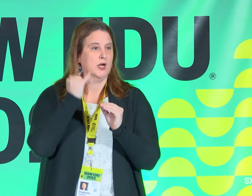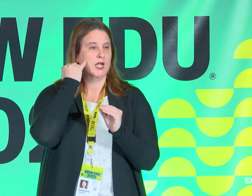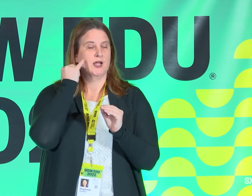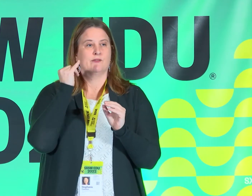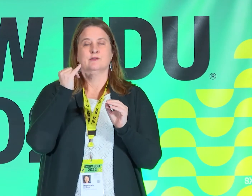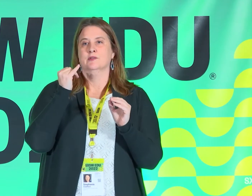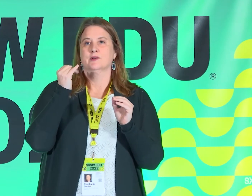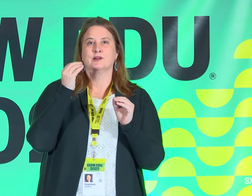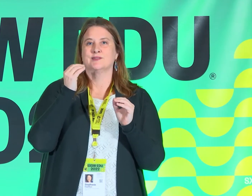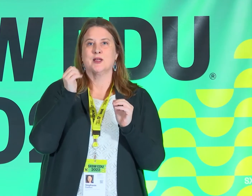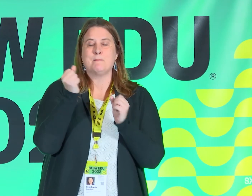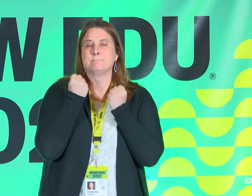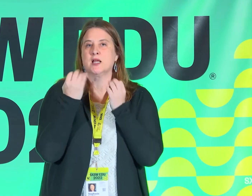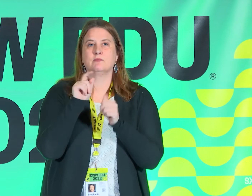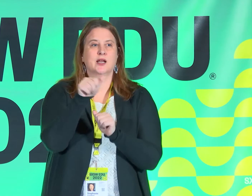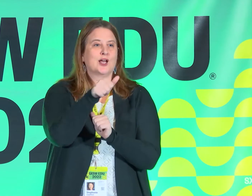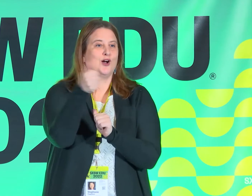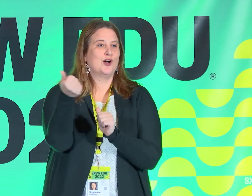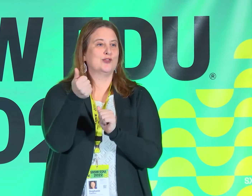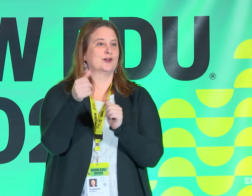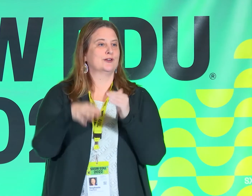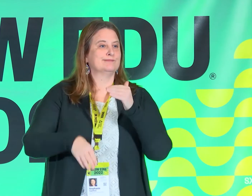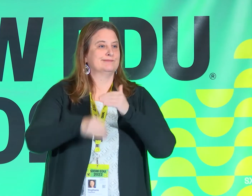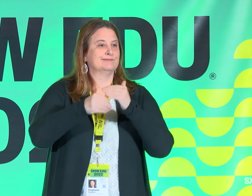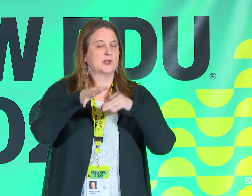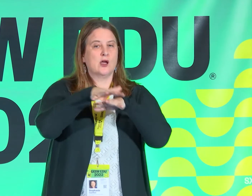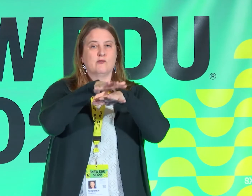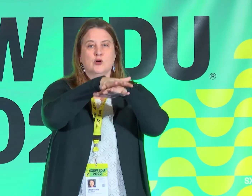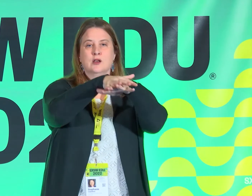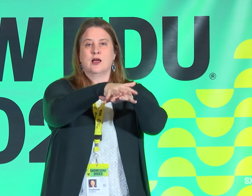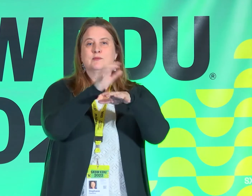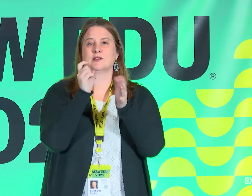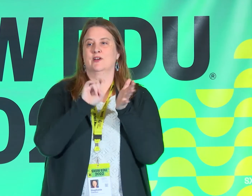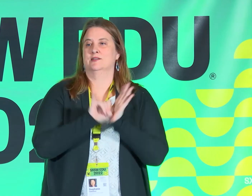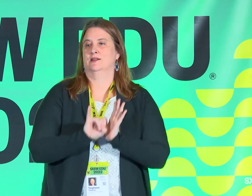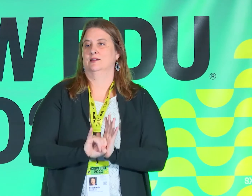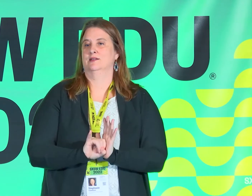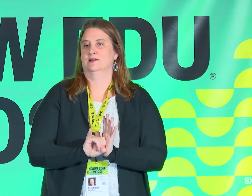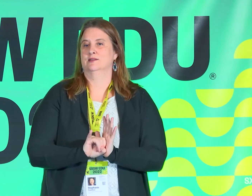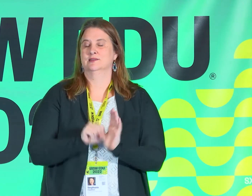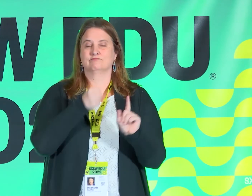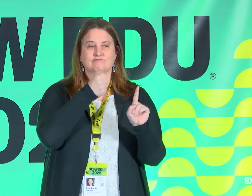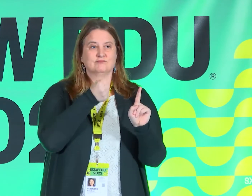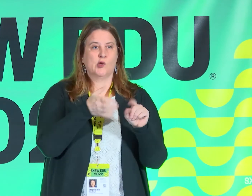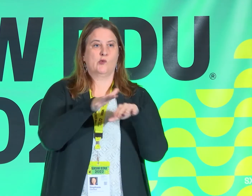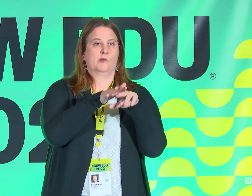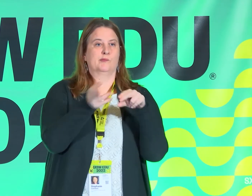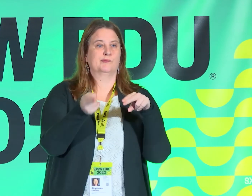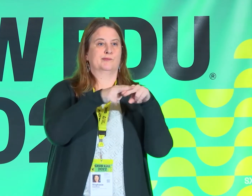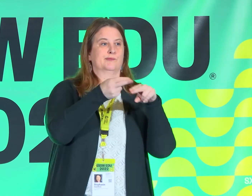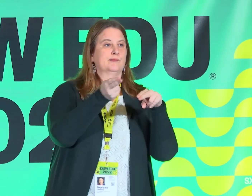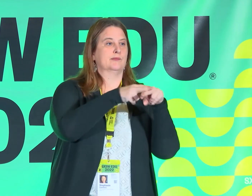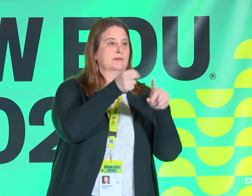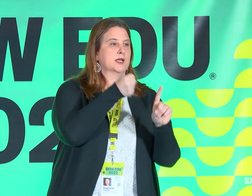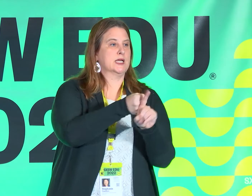lower than that. There are so many other factors. There are layers of identity that really impact